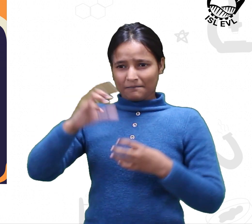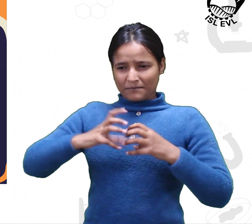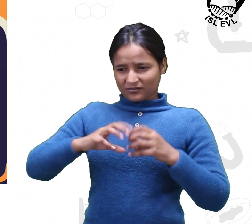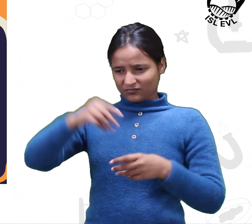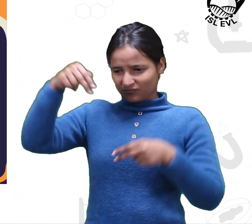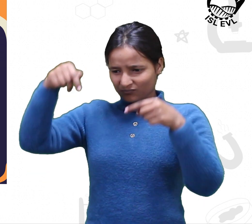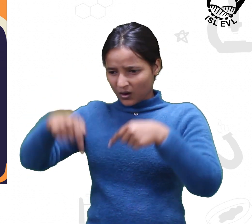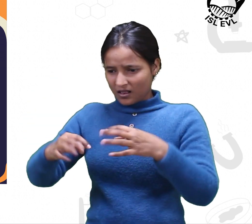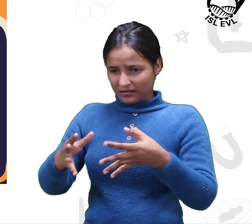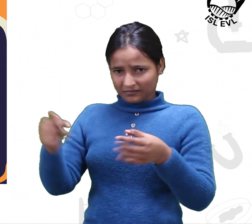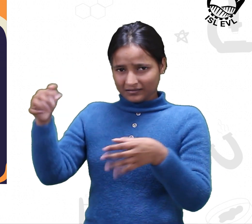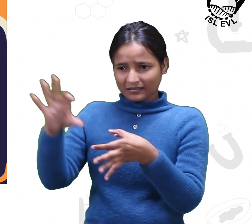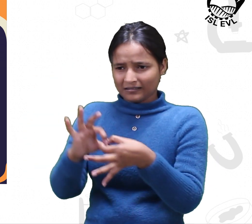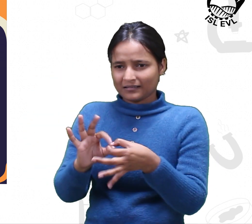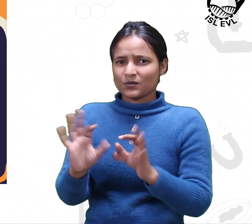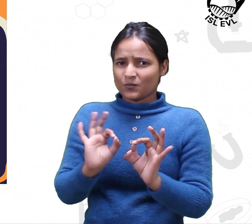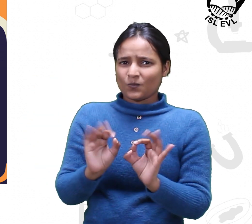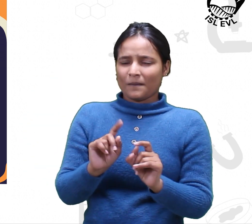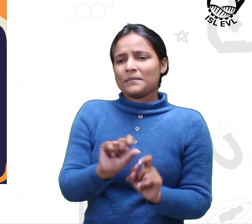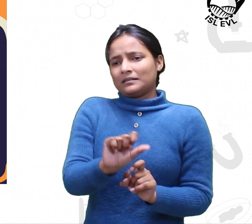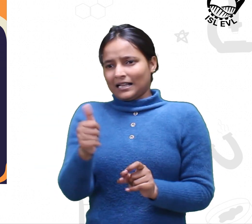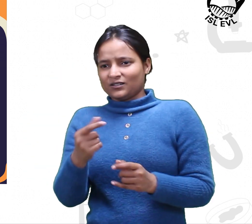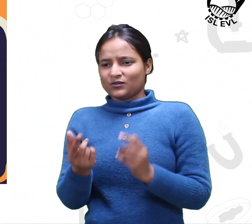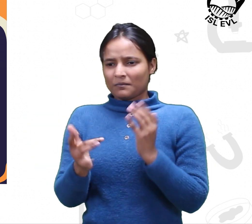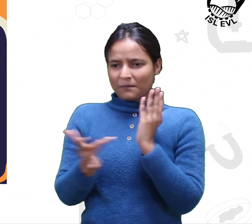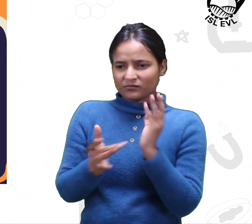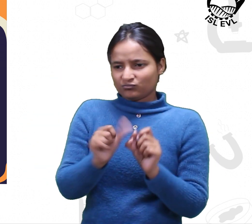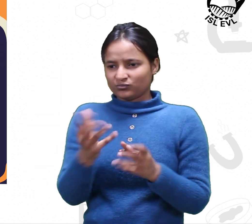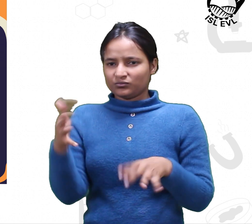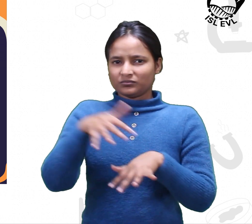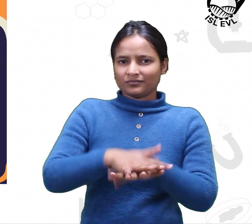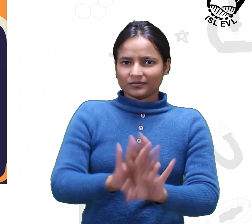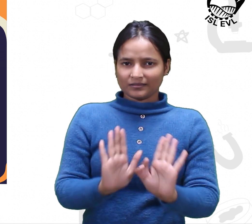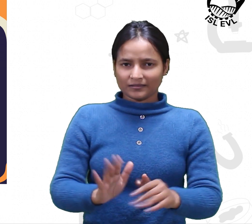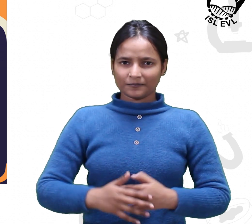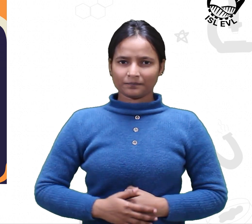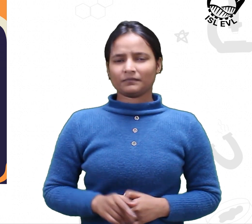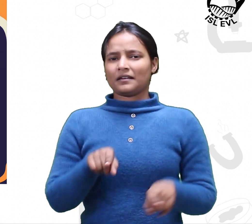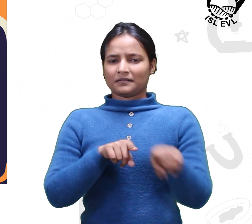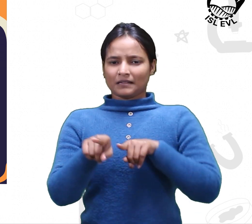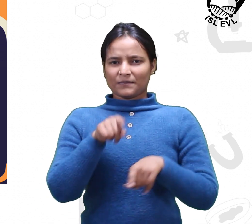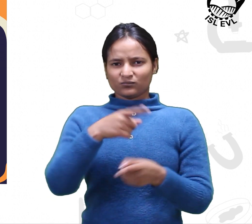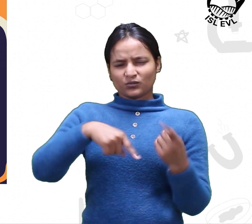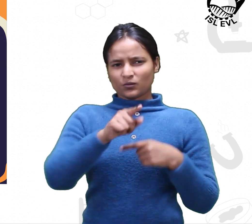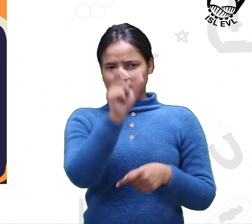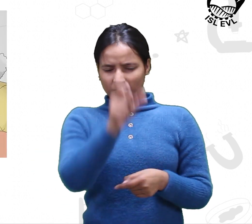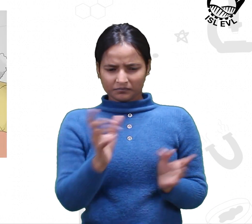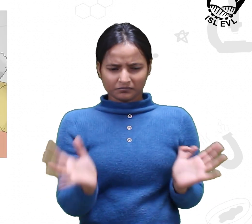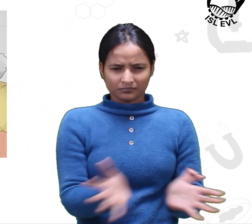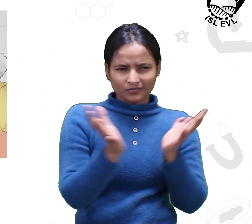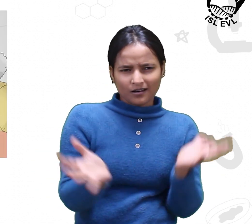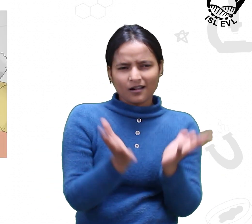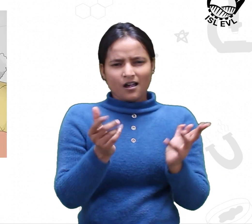record. And the other aspect is that if you are unable to sleep, if I keep you awake the whole night, then the